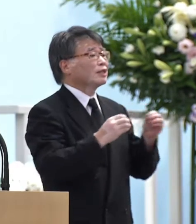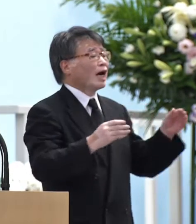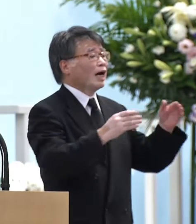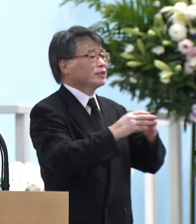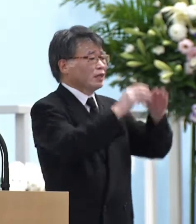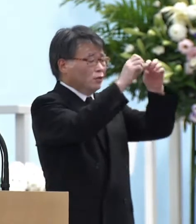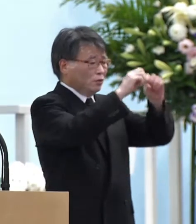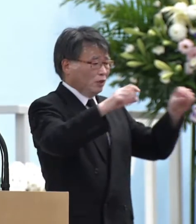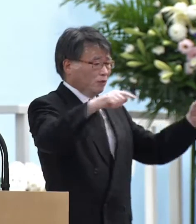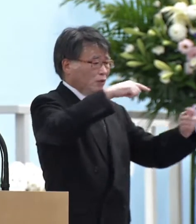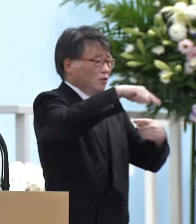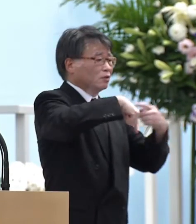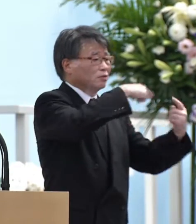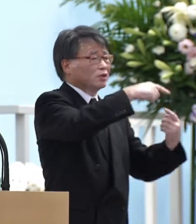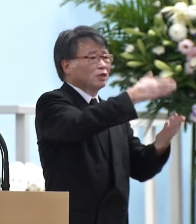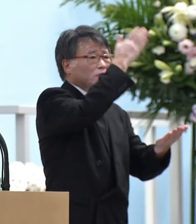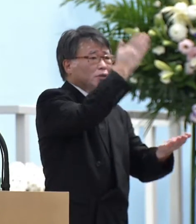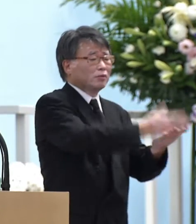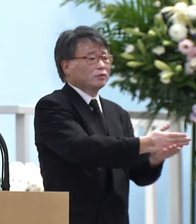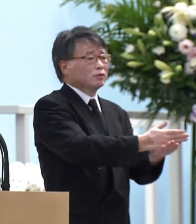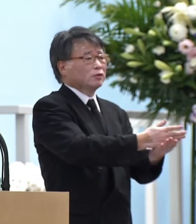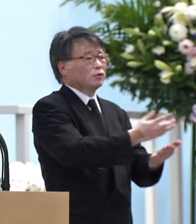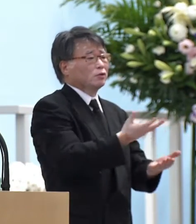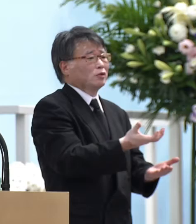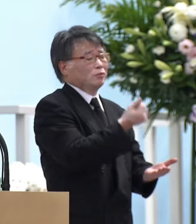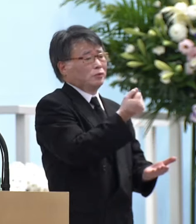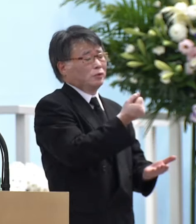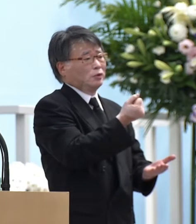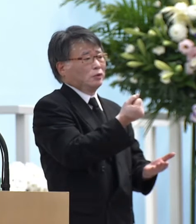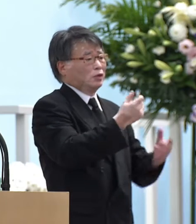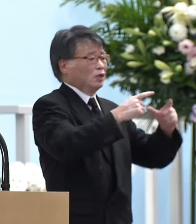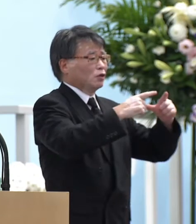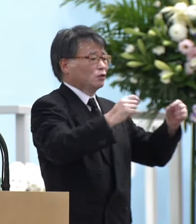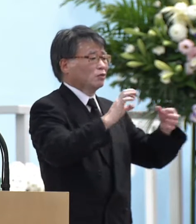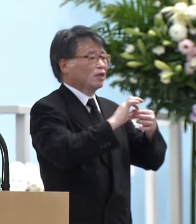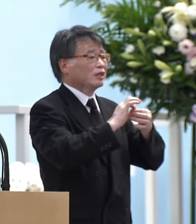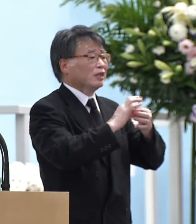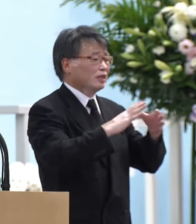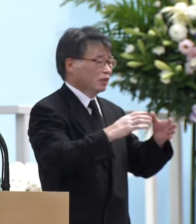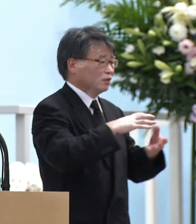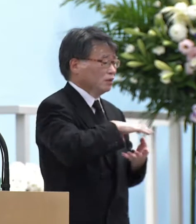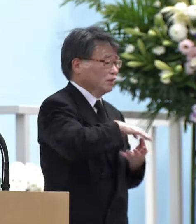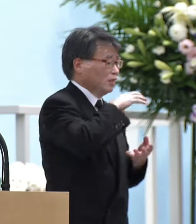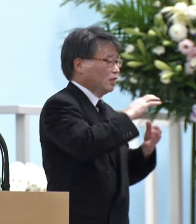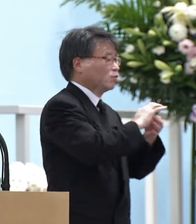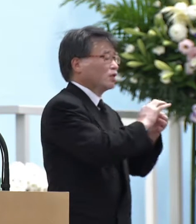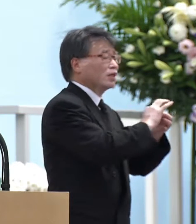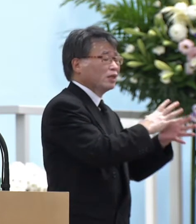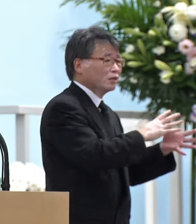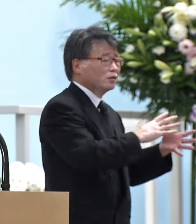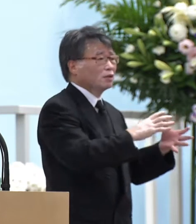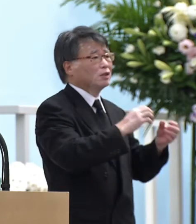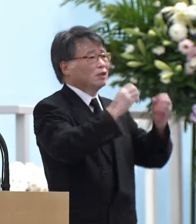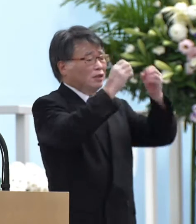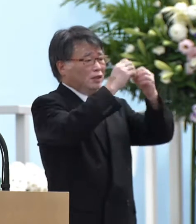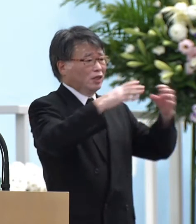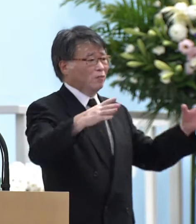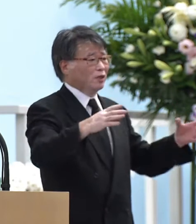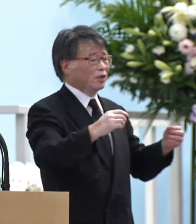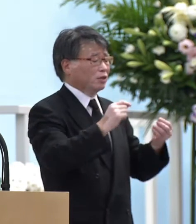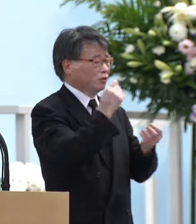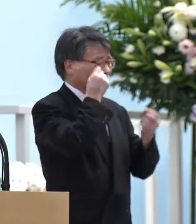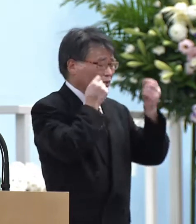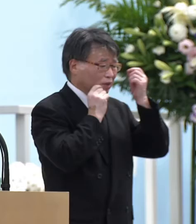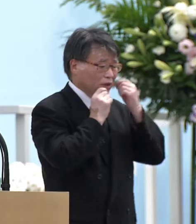With a conviction not to repeat the nuclear devastation, we have appealed to the world the